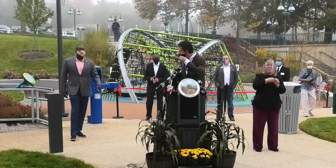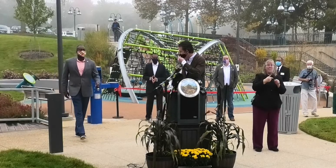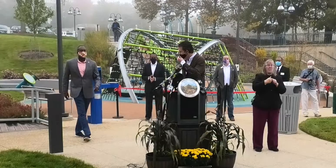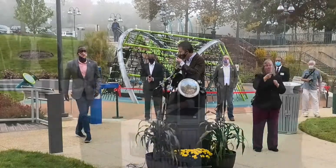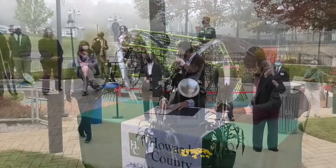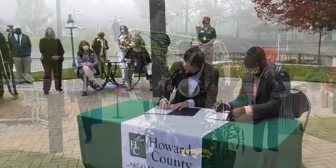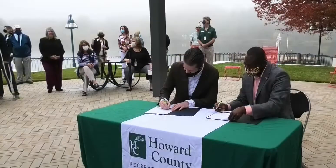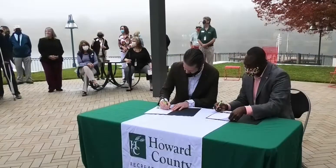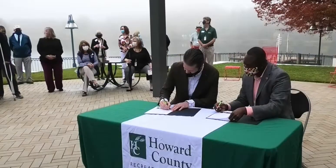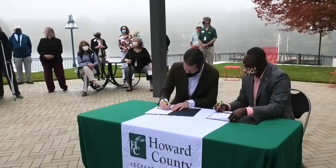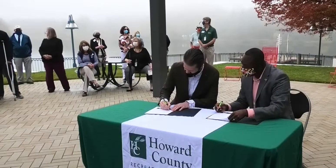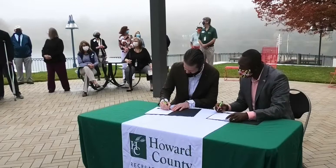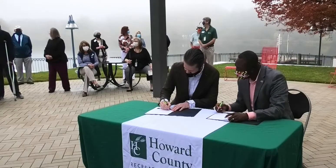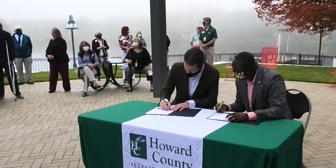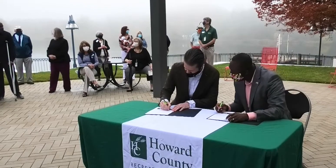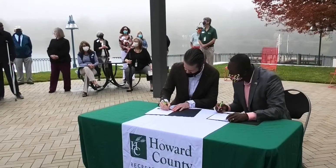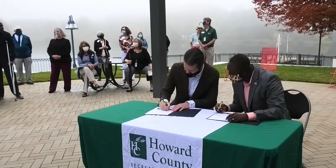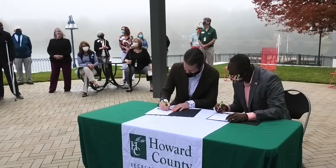there.